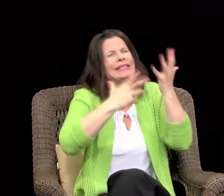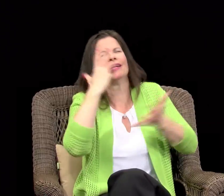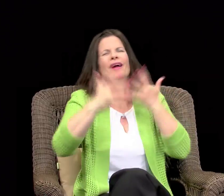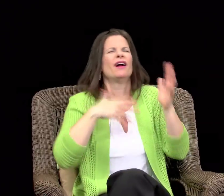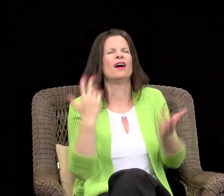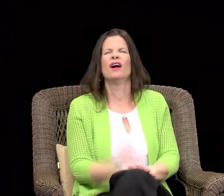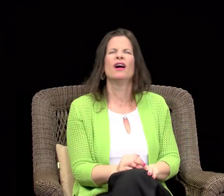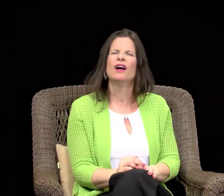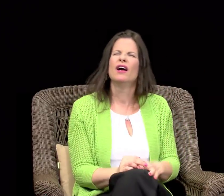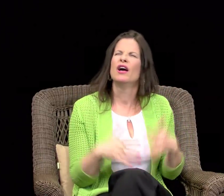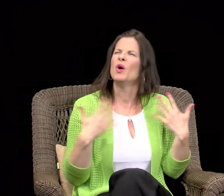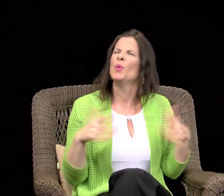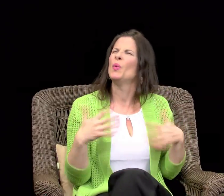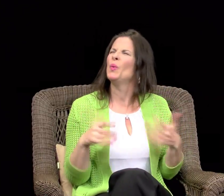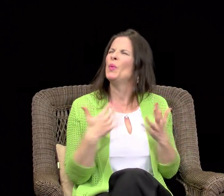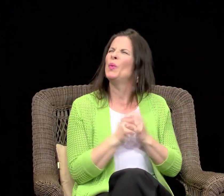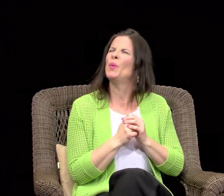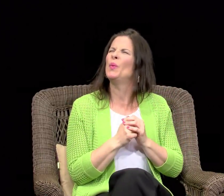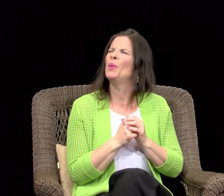went back and forth, and it was frustrating.